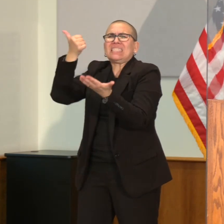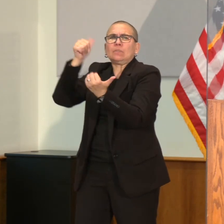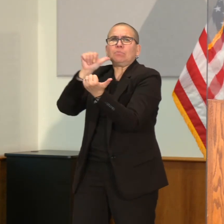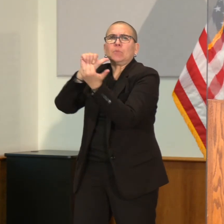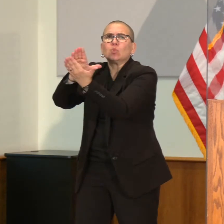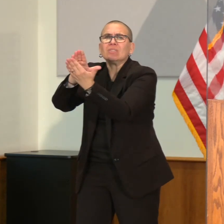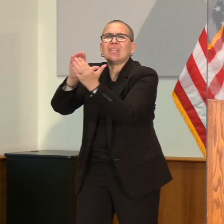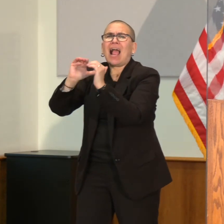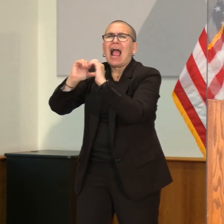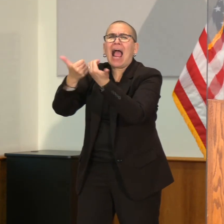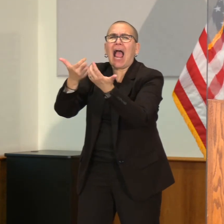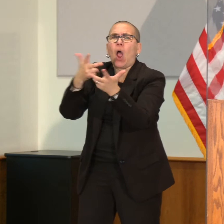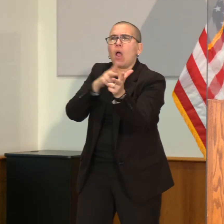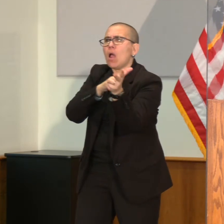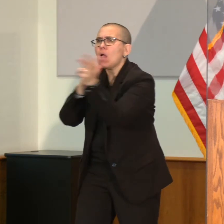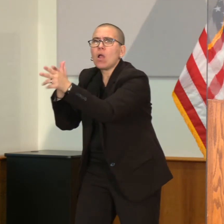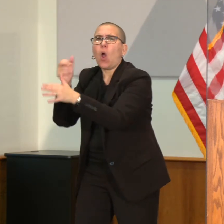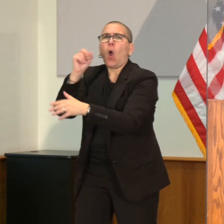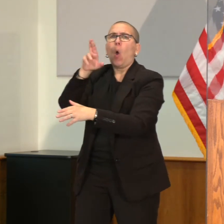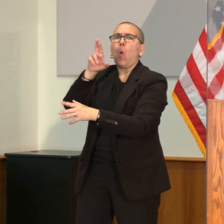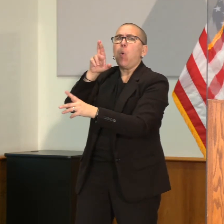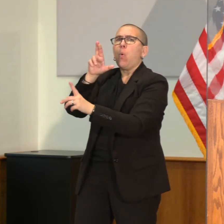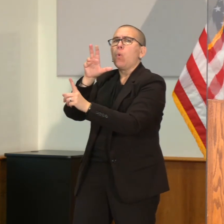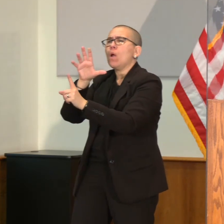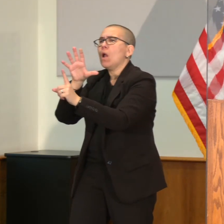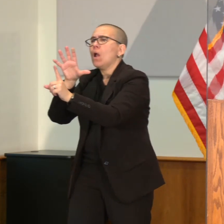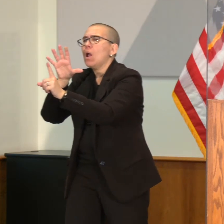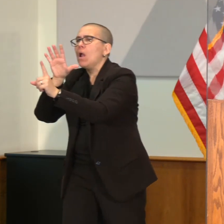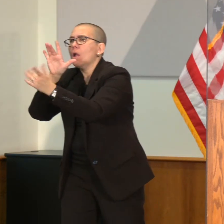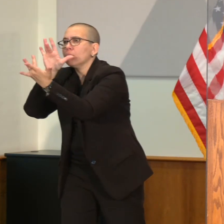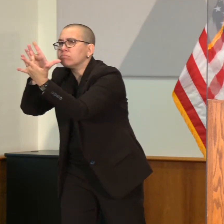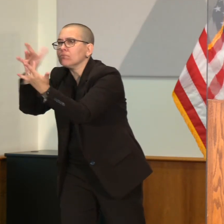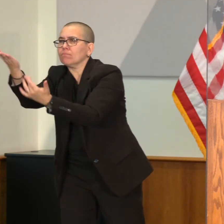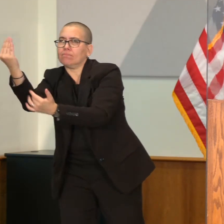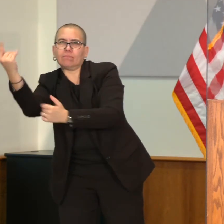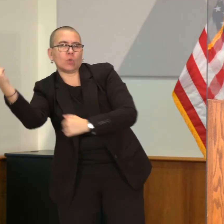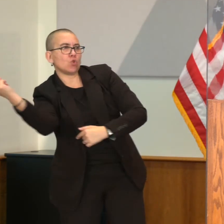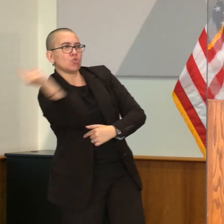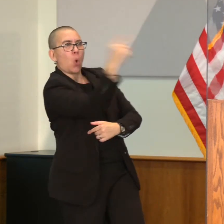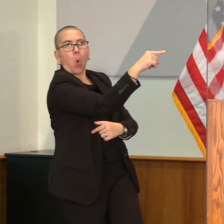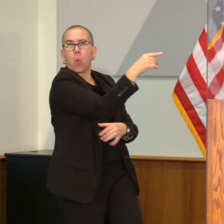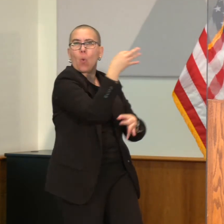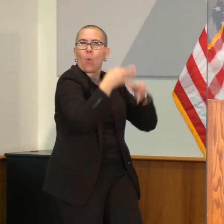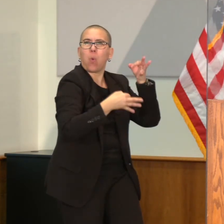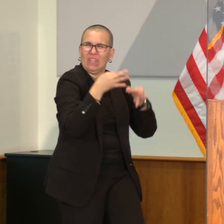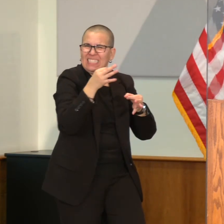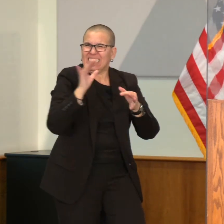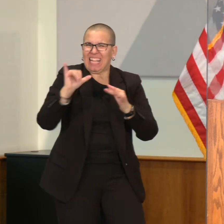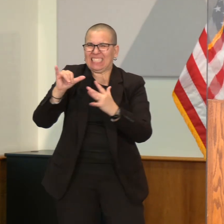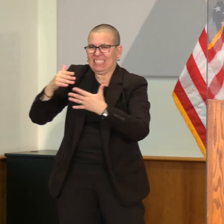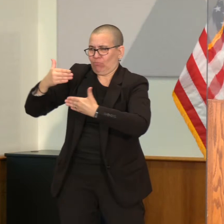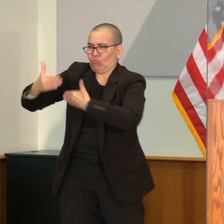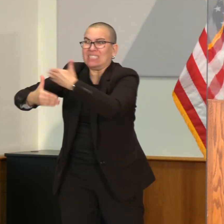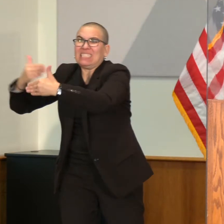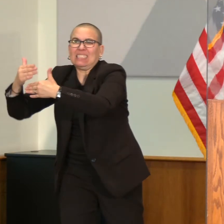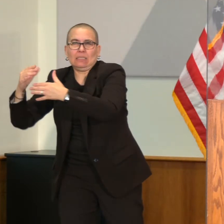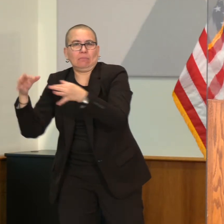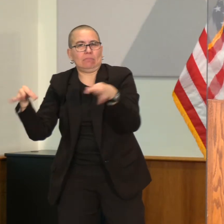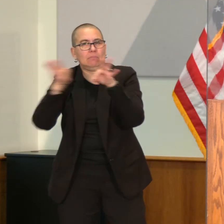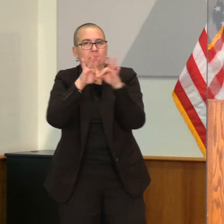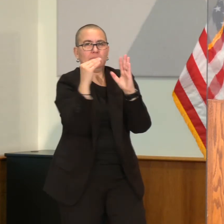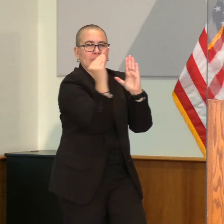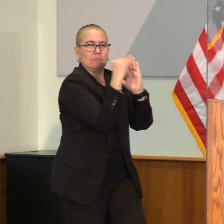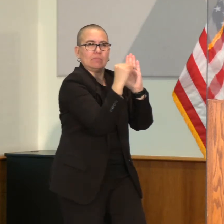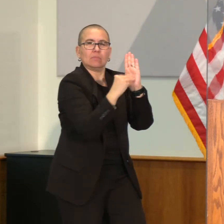for like failing to appear or failing to pay a fine. And so I think it's important that the record reflect that, and that we not spin this into something that